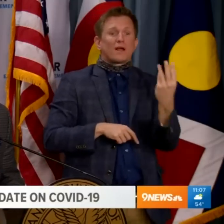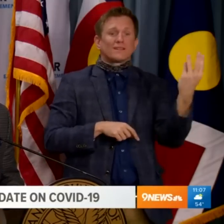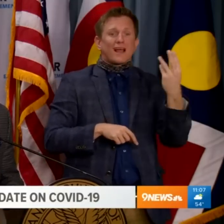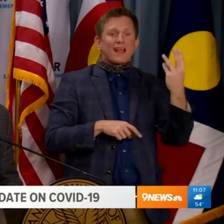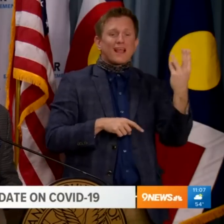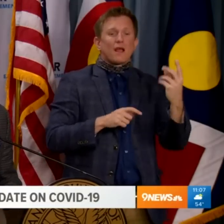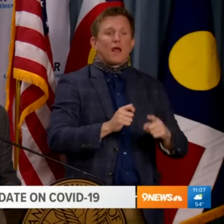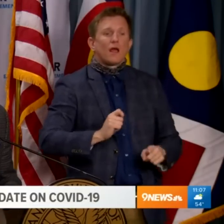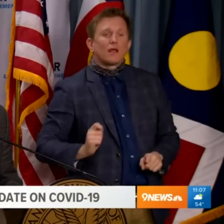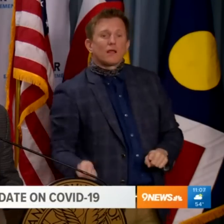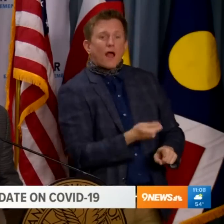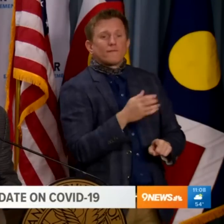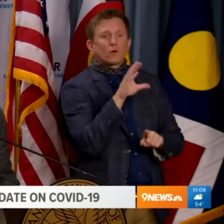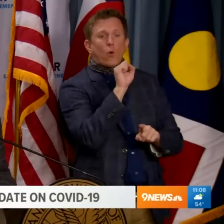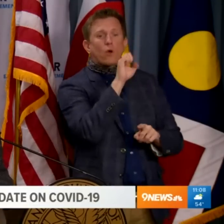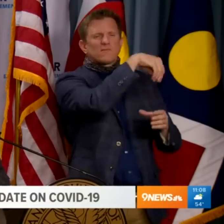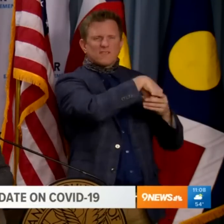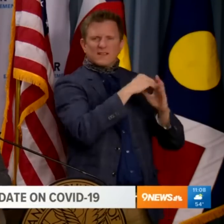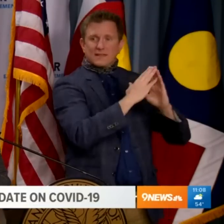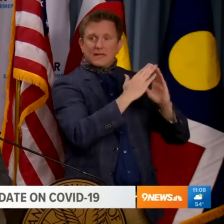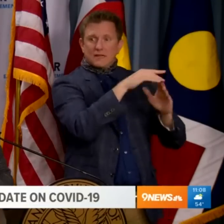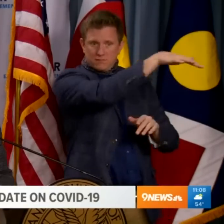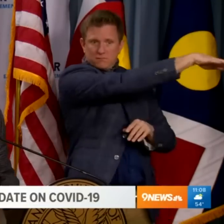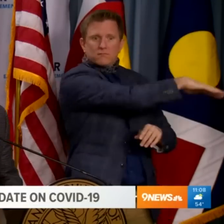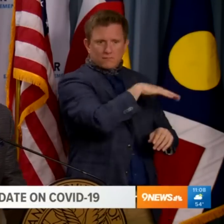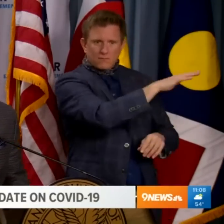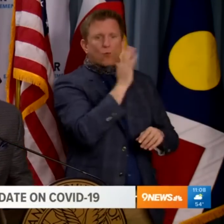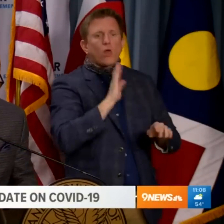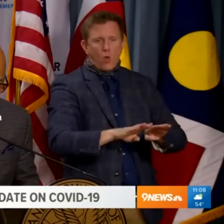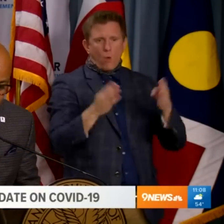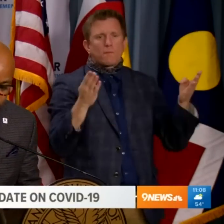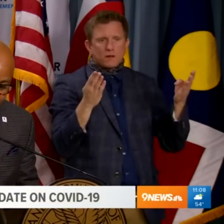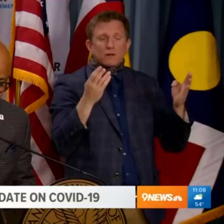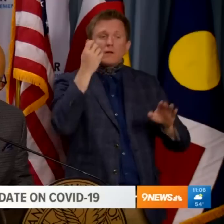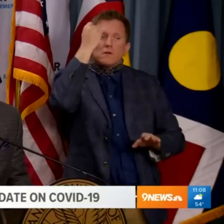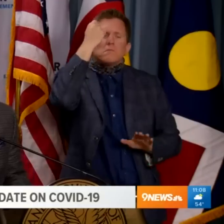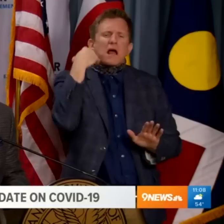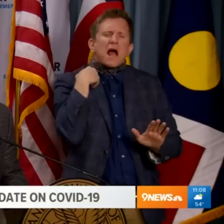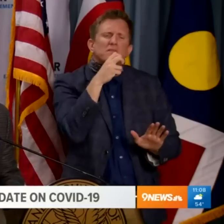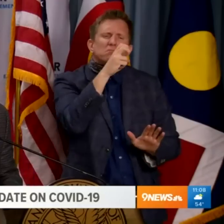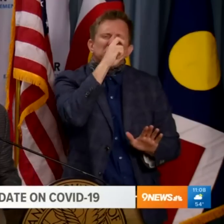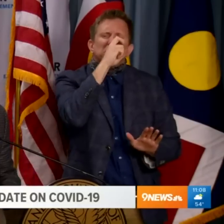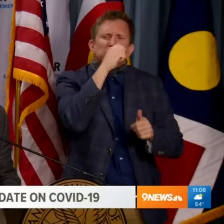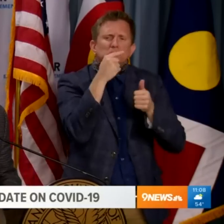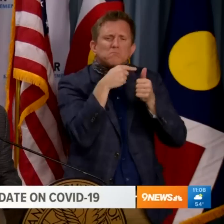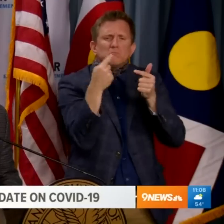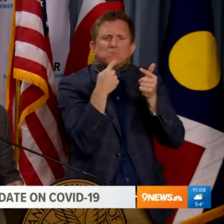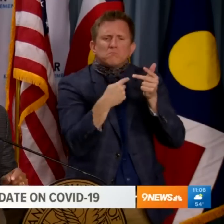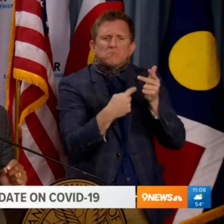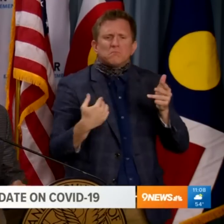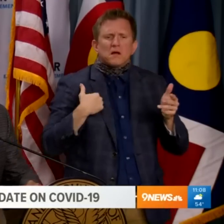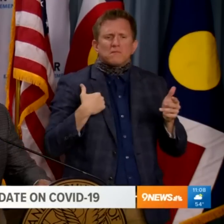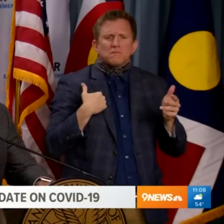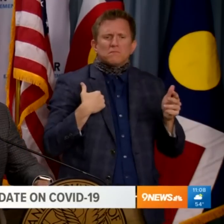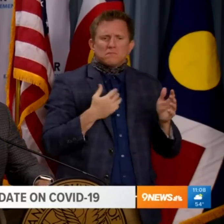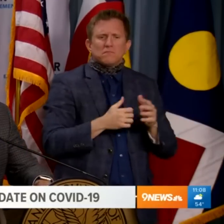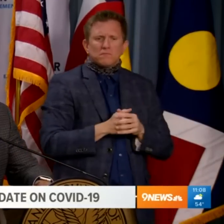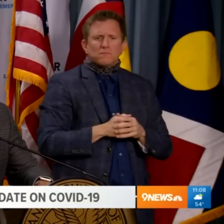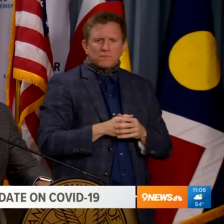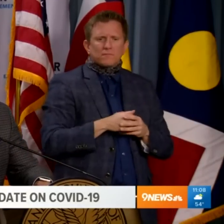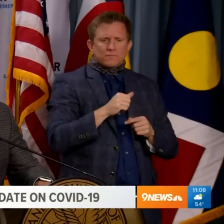or travel in groups. This is for all of our well-being going forward. While those are more restrictive actions we're taking, we're